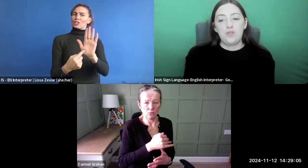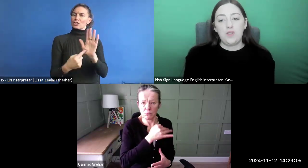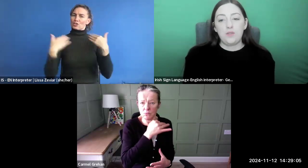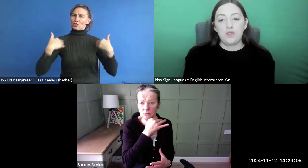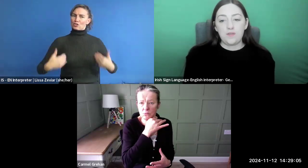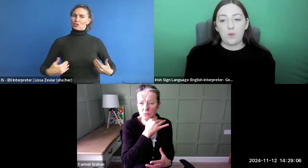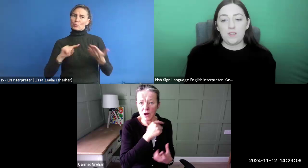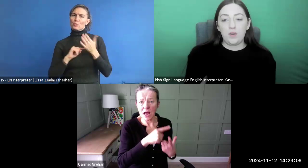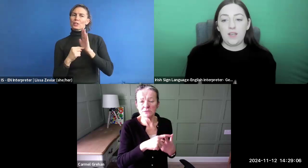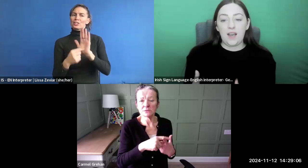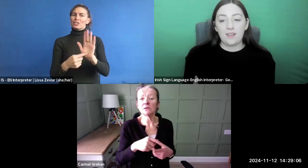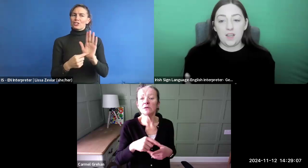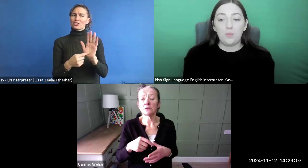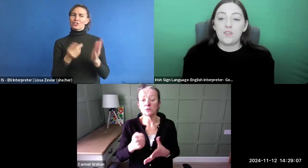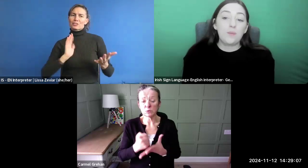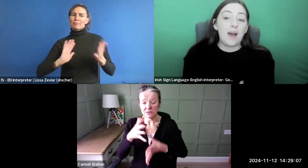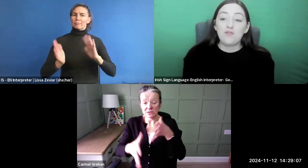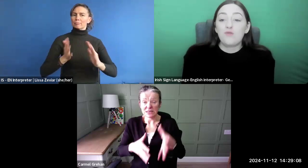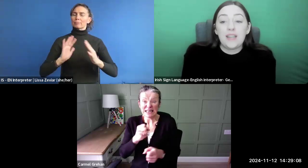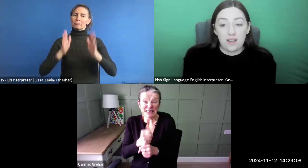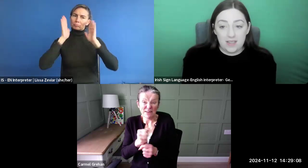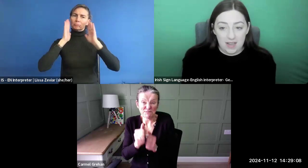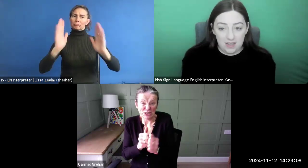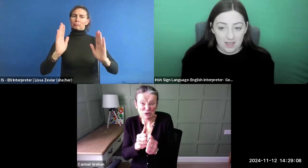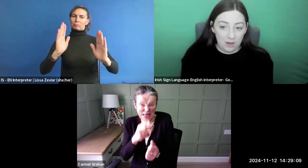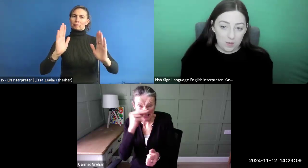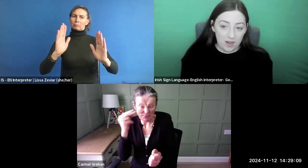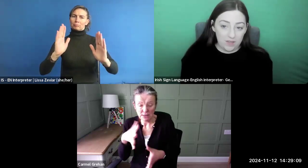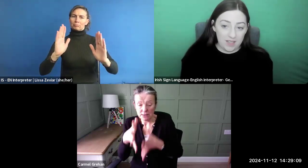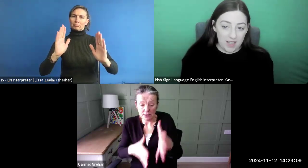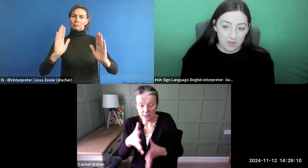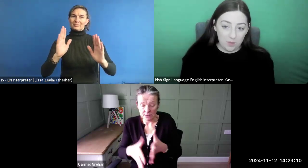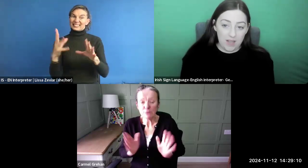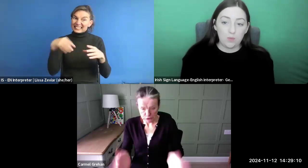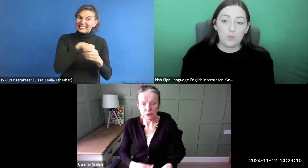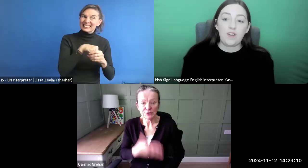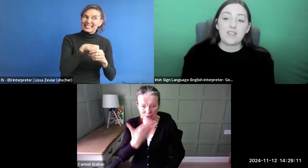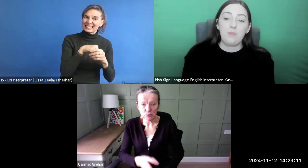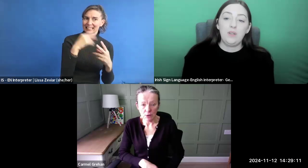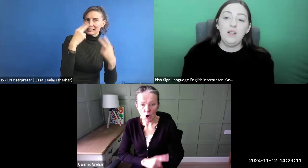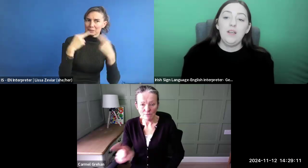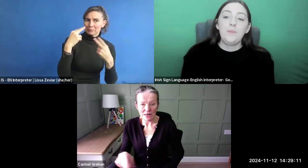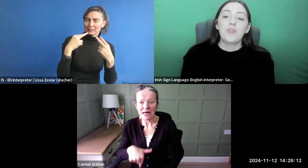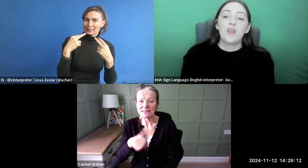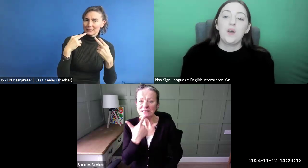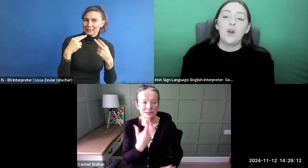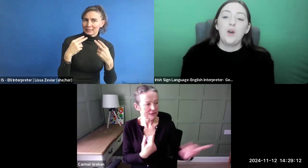And they were just focused looking at the slide, but some of them hadn't realized that was part of the assessment as well. So for